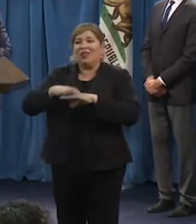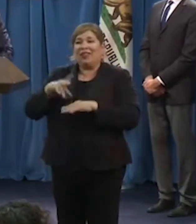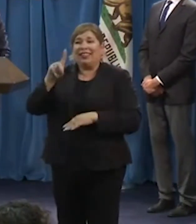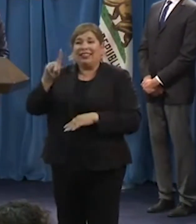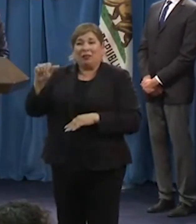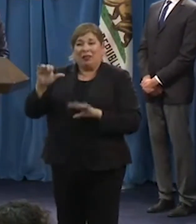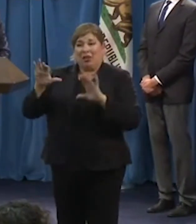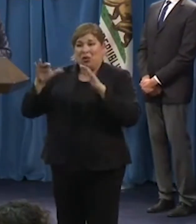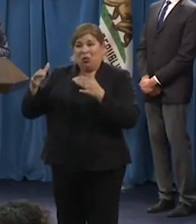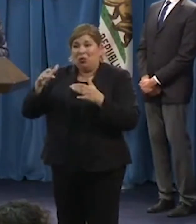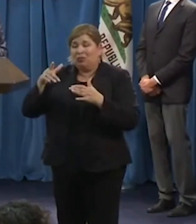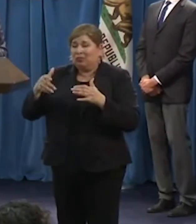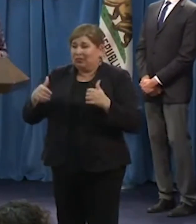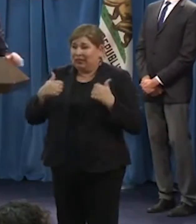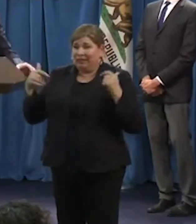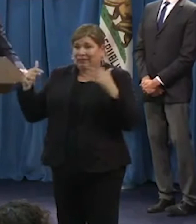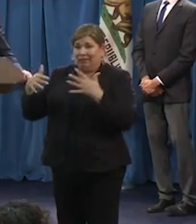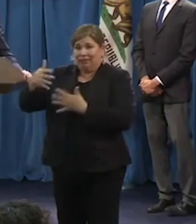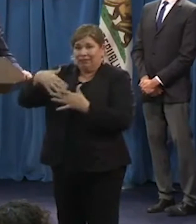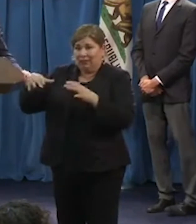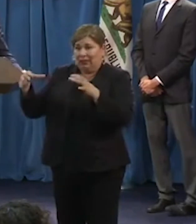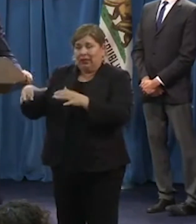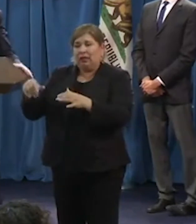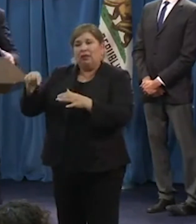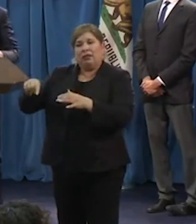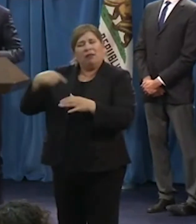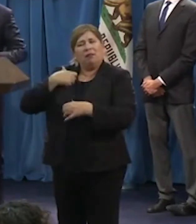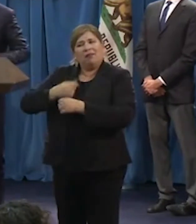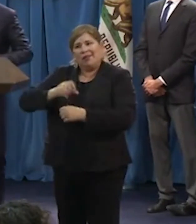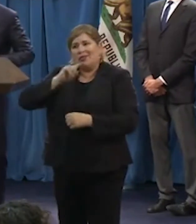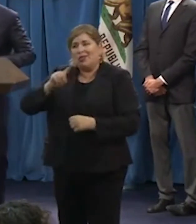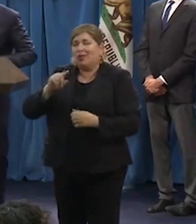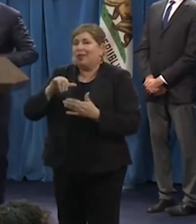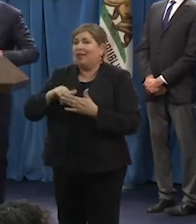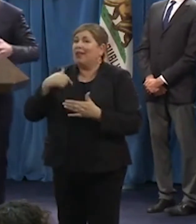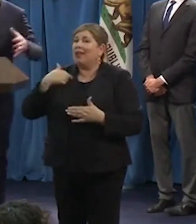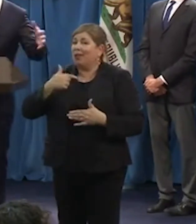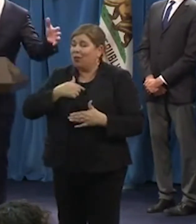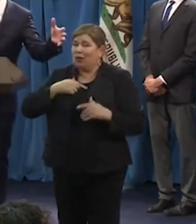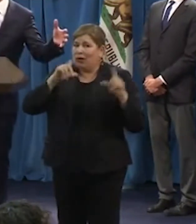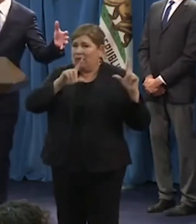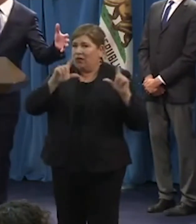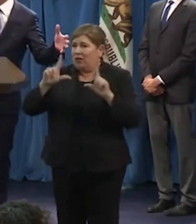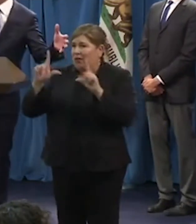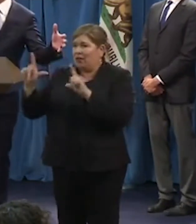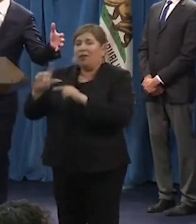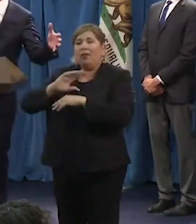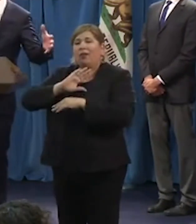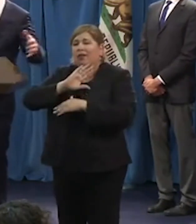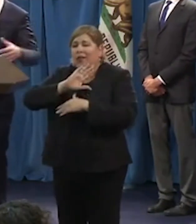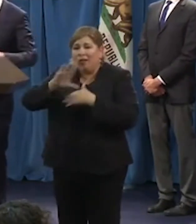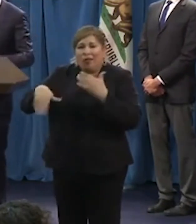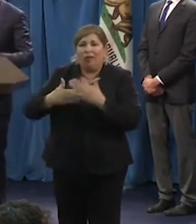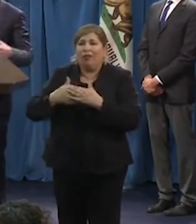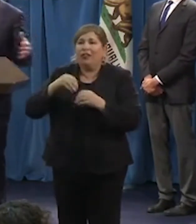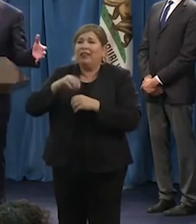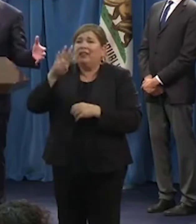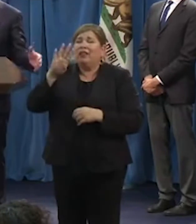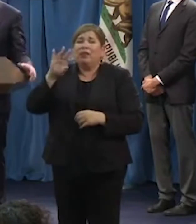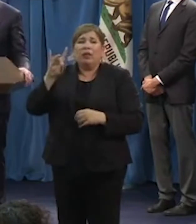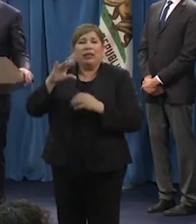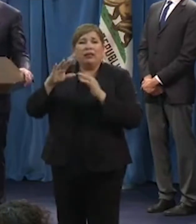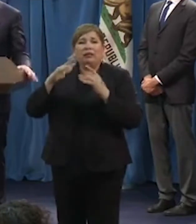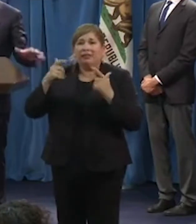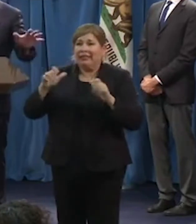concern, and making sure that we socialize this in all 480-plus cities in the state and 58